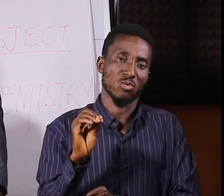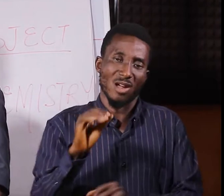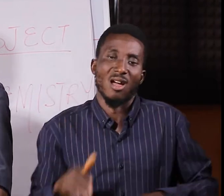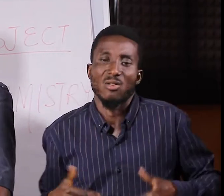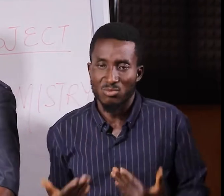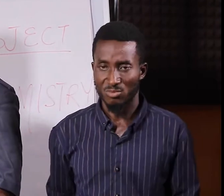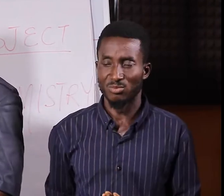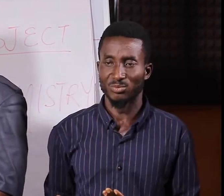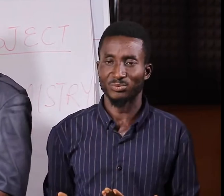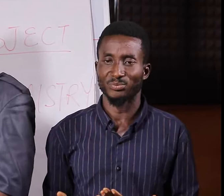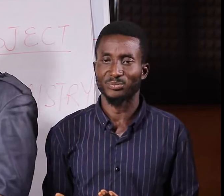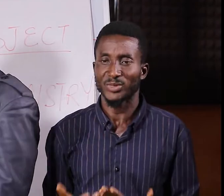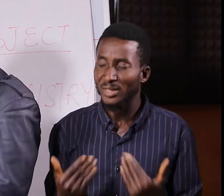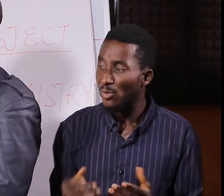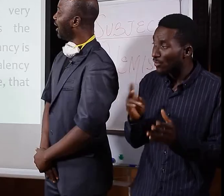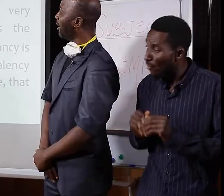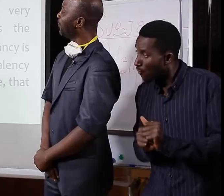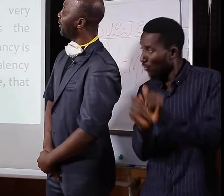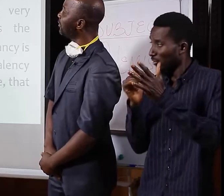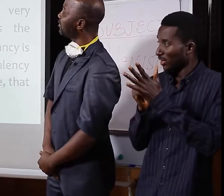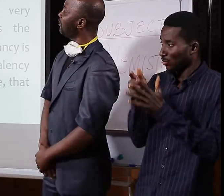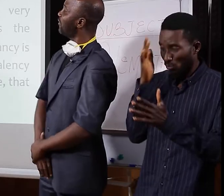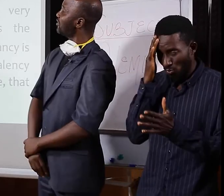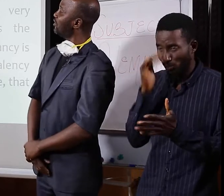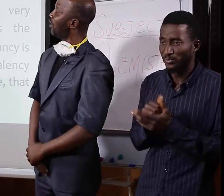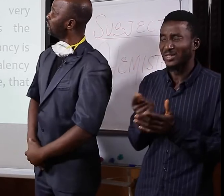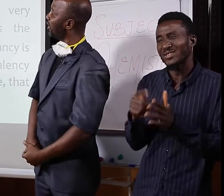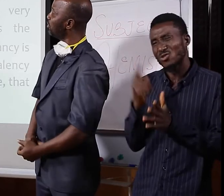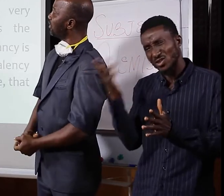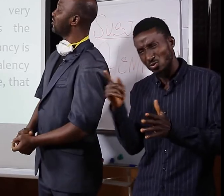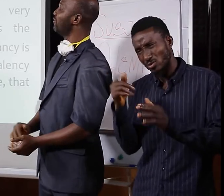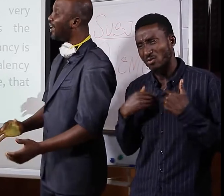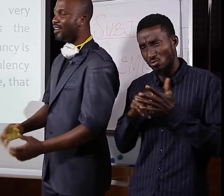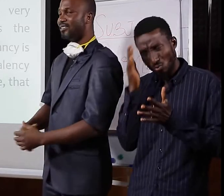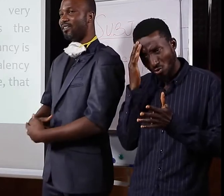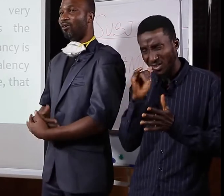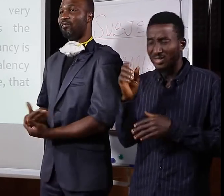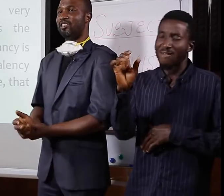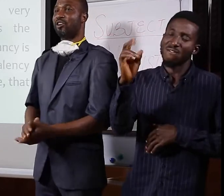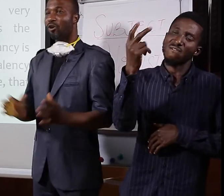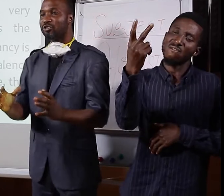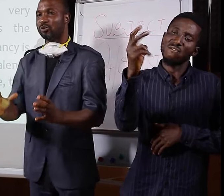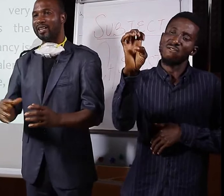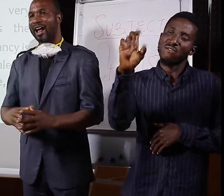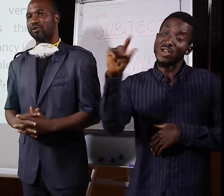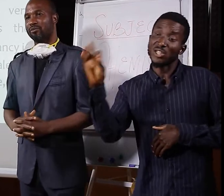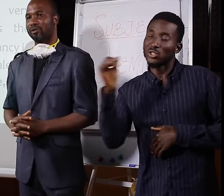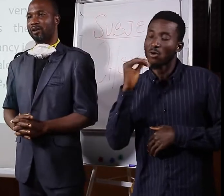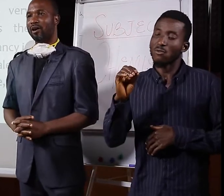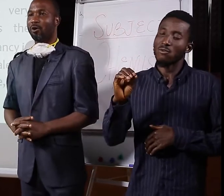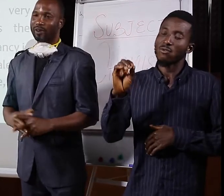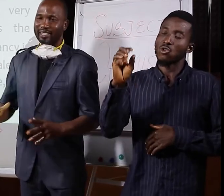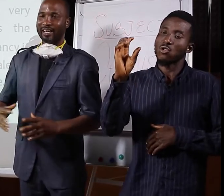write the formula of any other compound that you approach. You see, the first thing you have to take note is the valency of the constituent